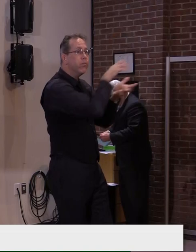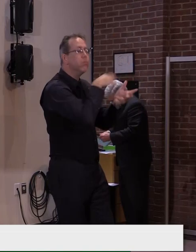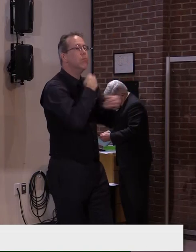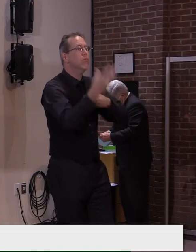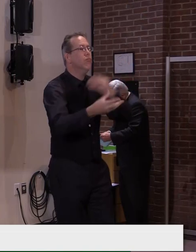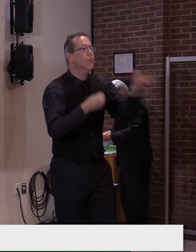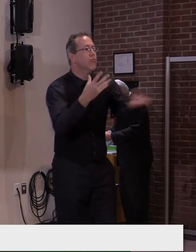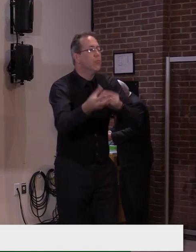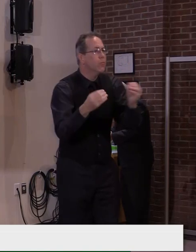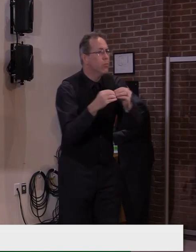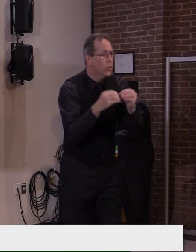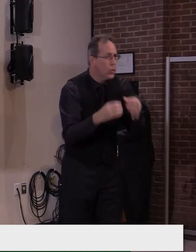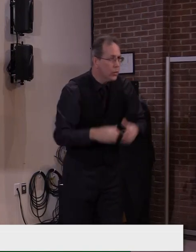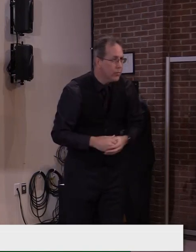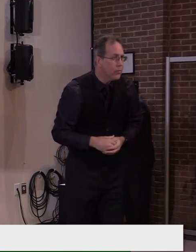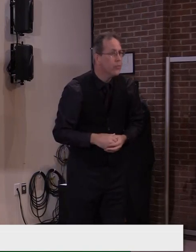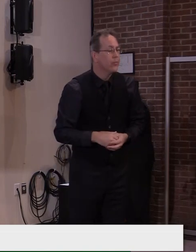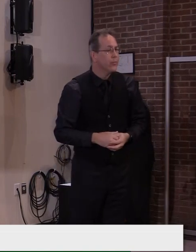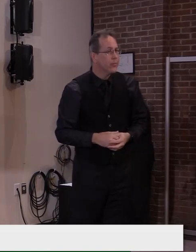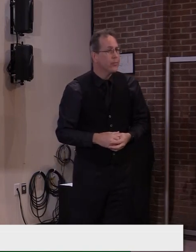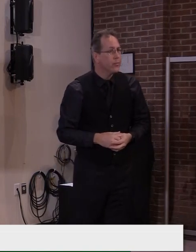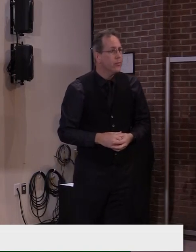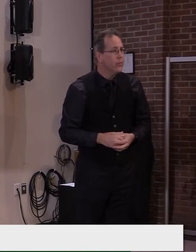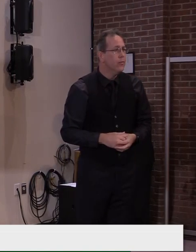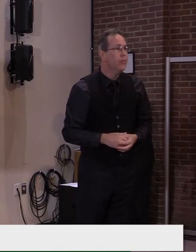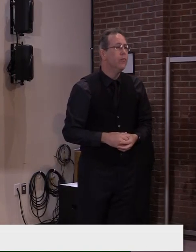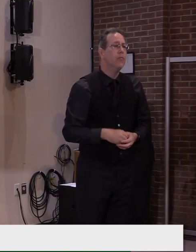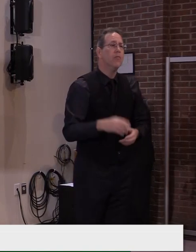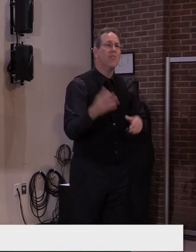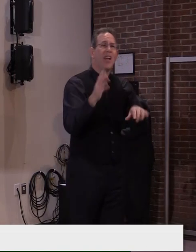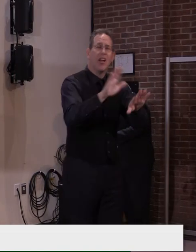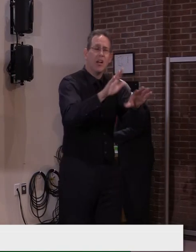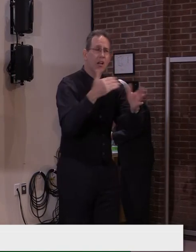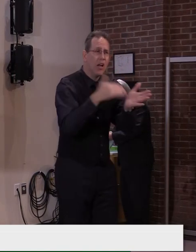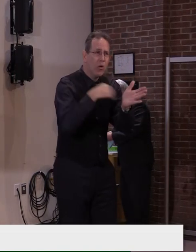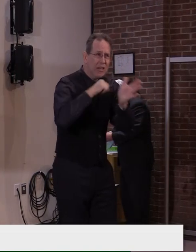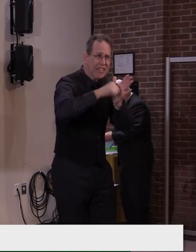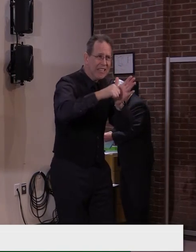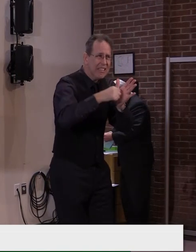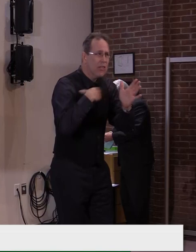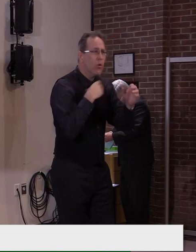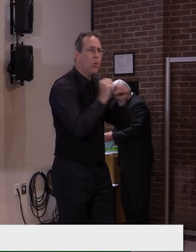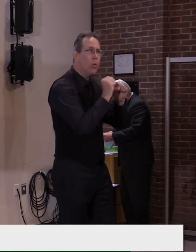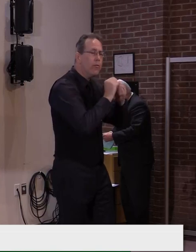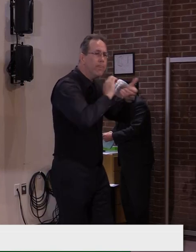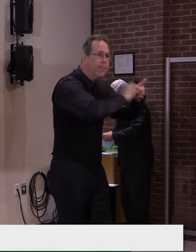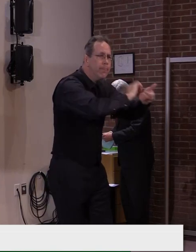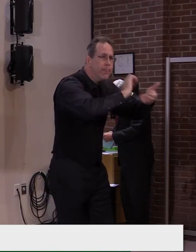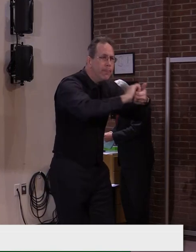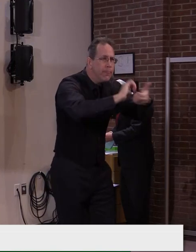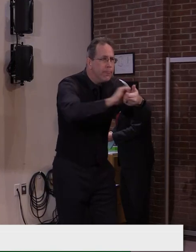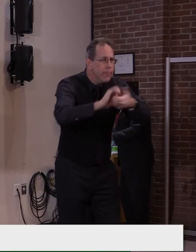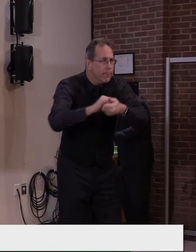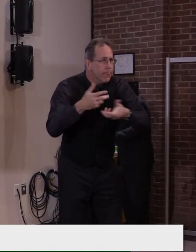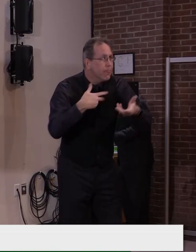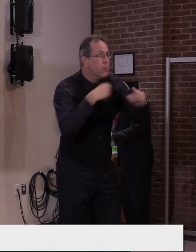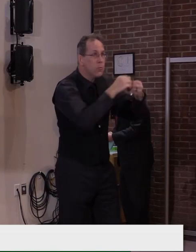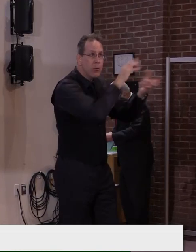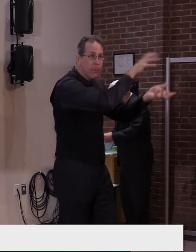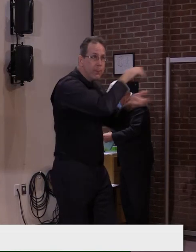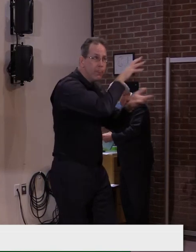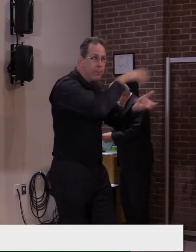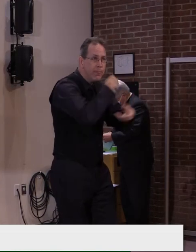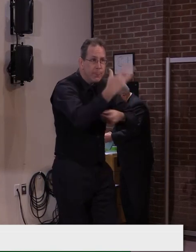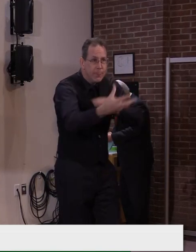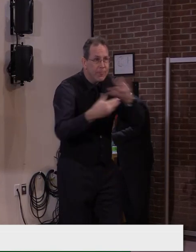Again, we've been working with federal partners for weeks on an initiative to directly distribute tests to households and hope